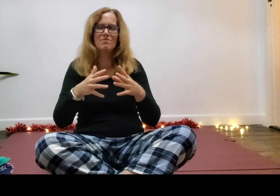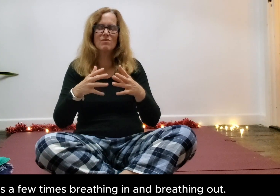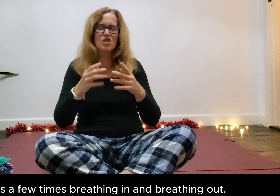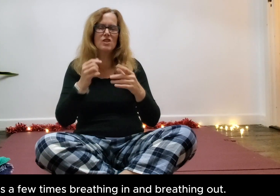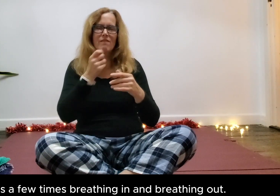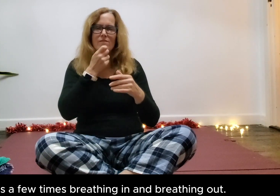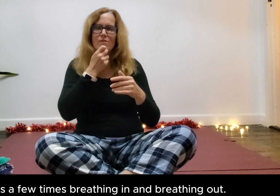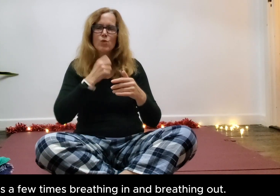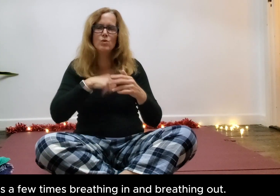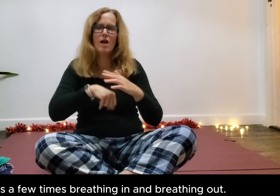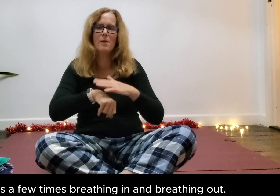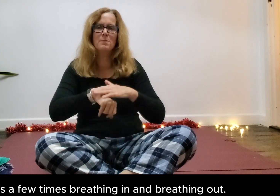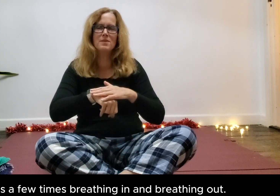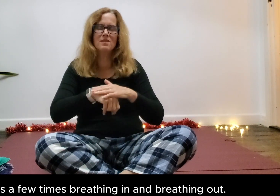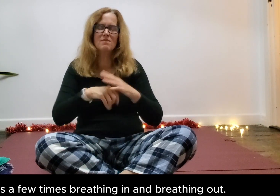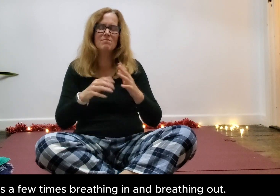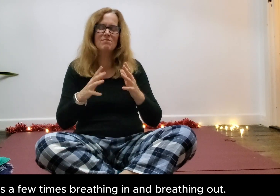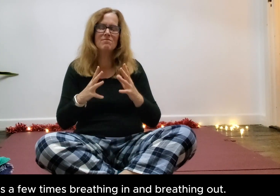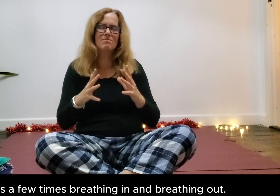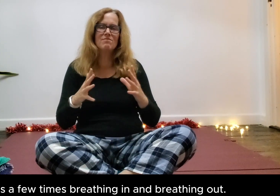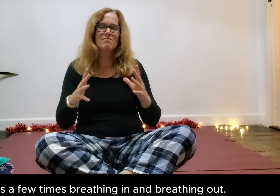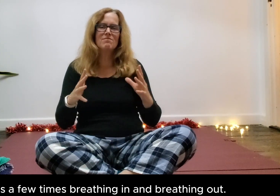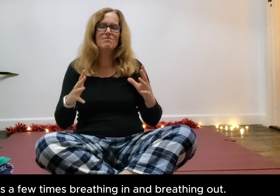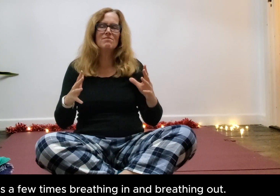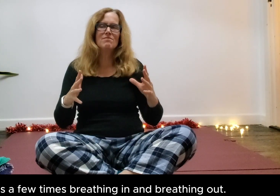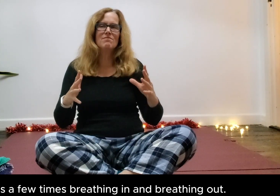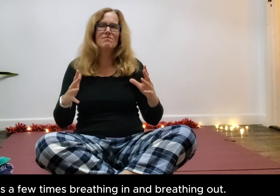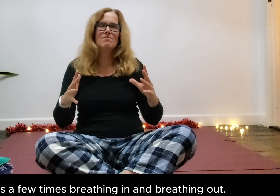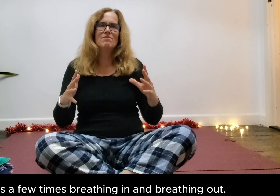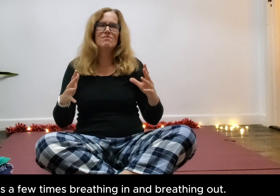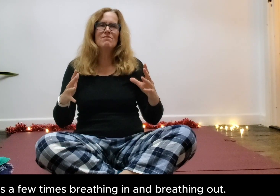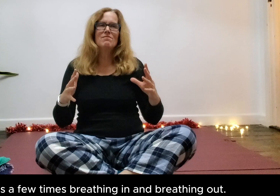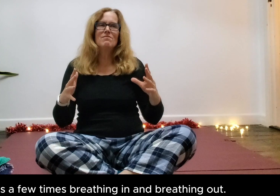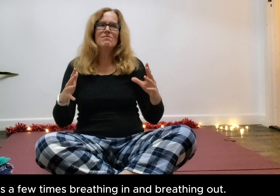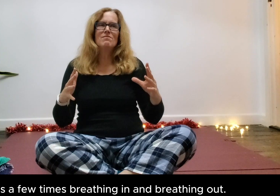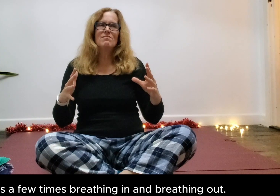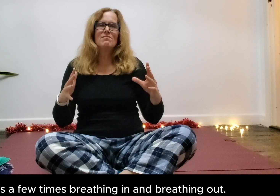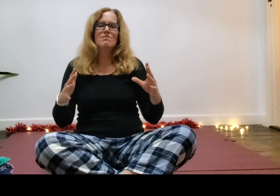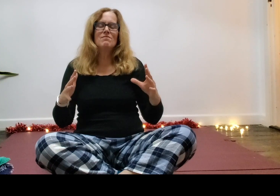And do this a few times, breathing in and breathing out.